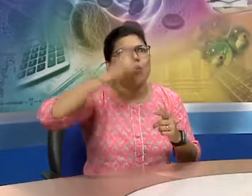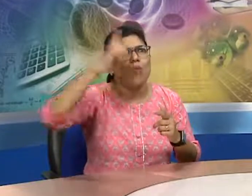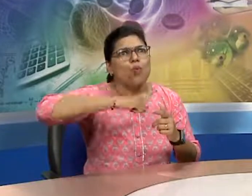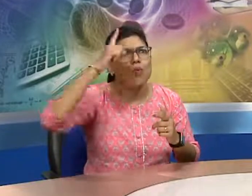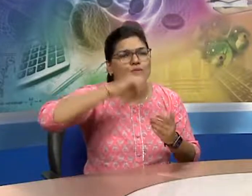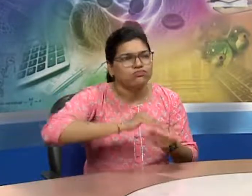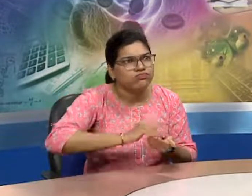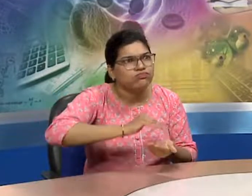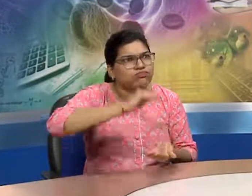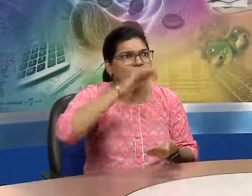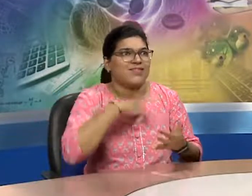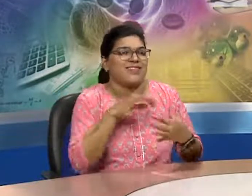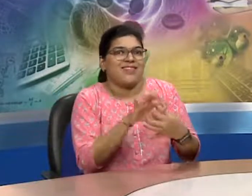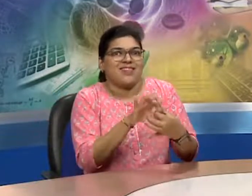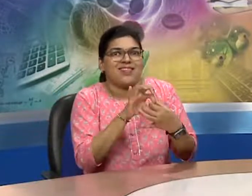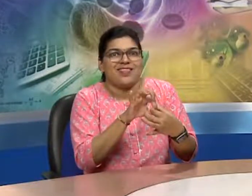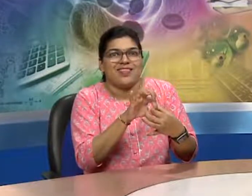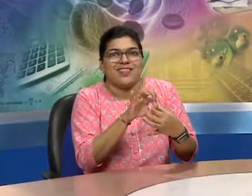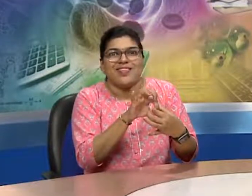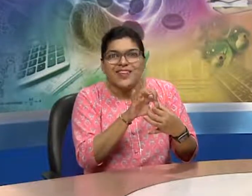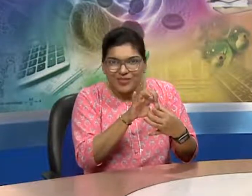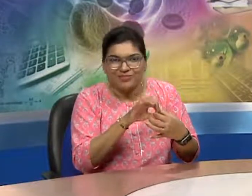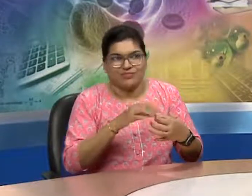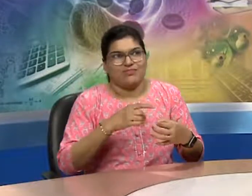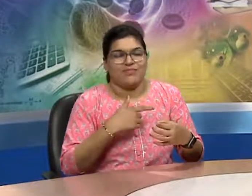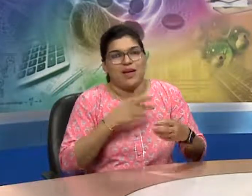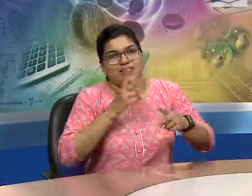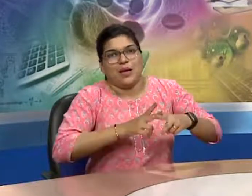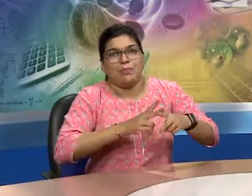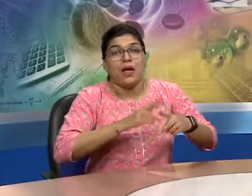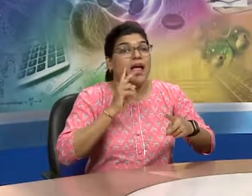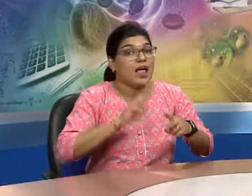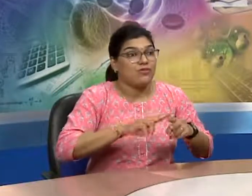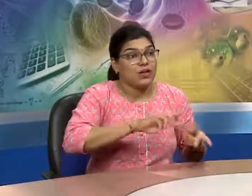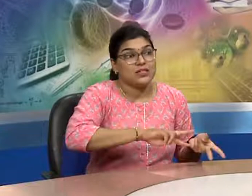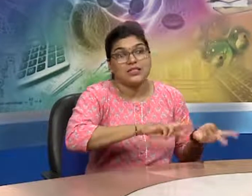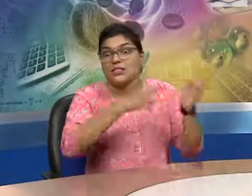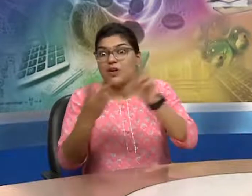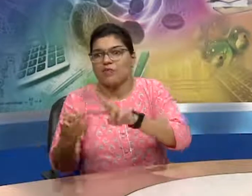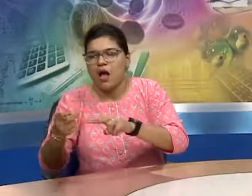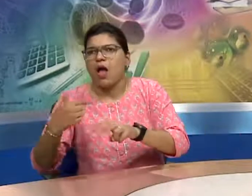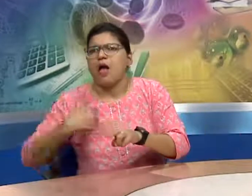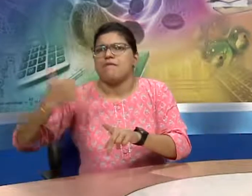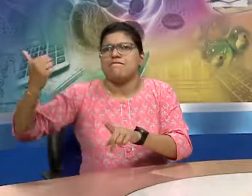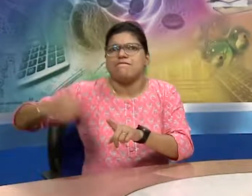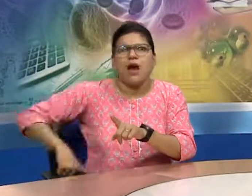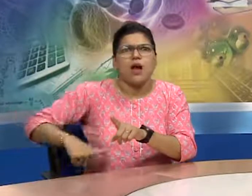needs. All those basic needs are water, food, and shelter.